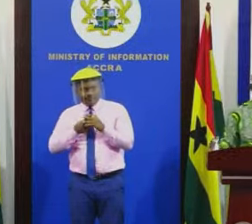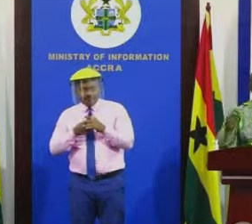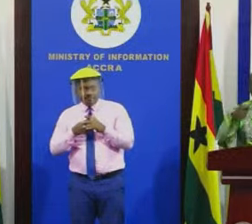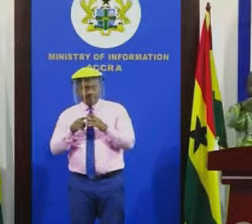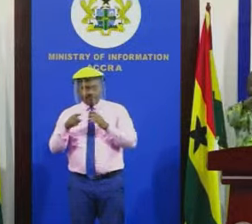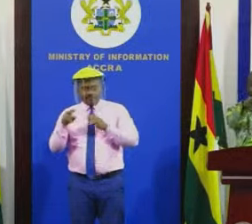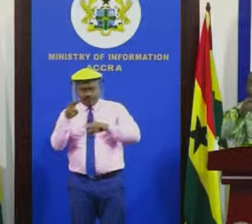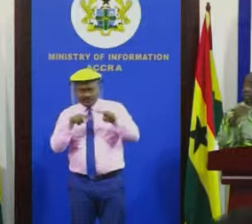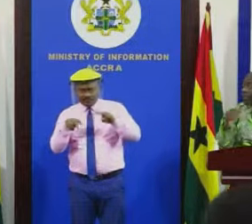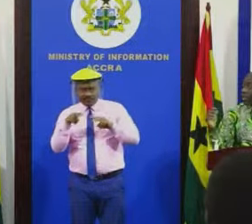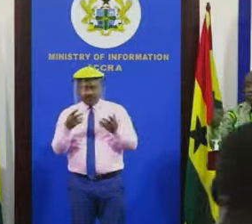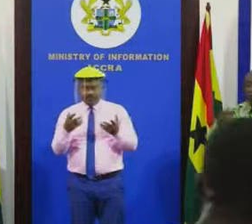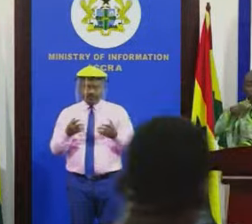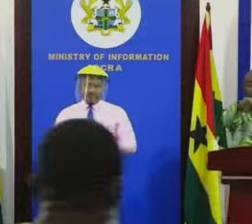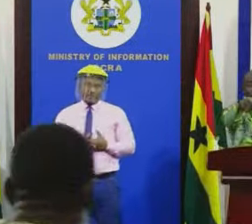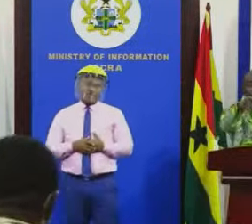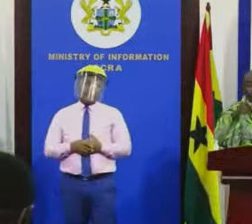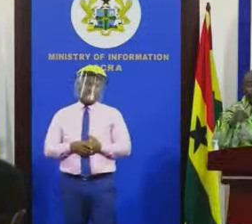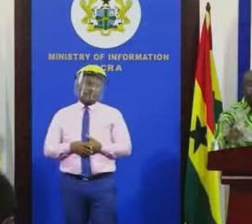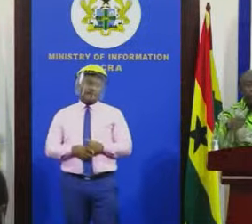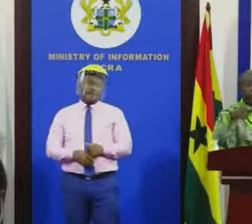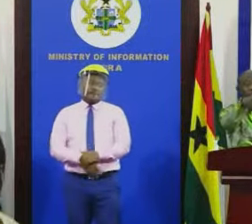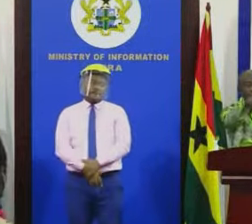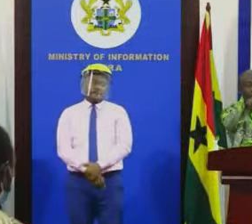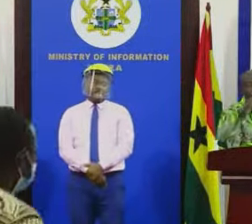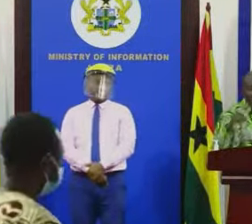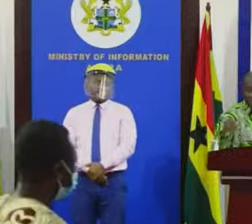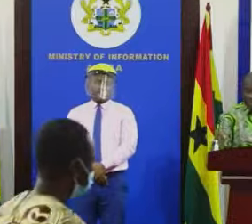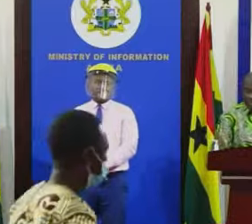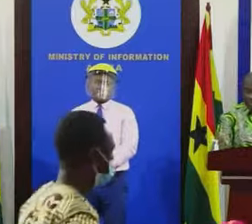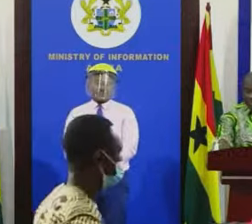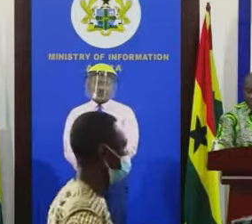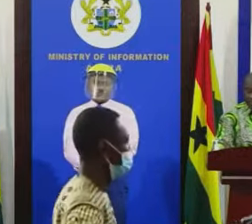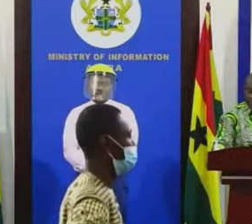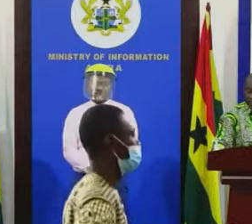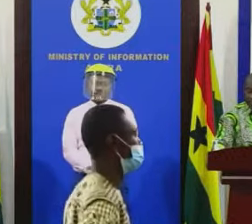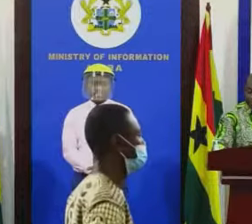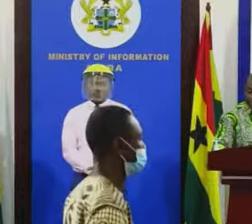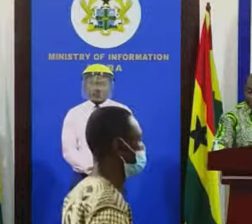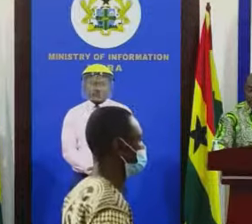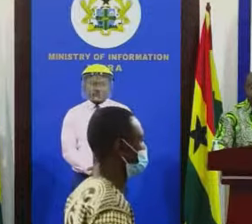numbers, etc. Nana? Yes. Okay. Nana, let me hear you. Then I'll go to Ghanaian Times. Yeah.